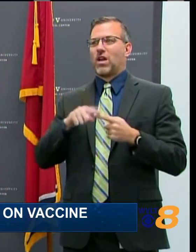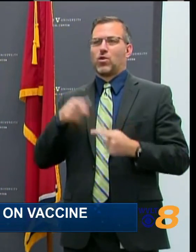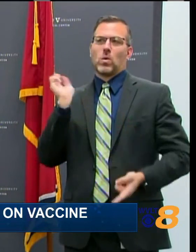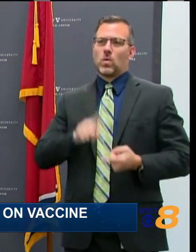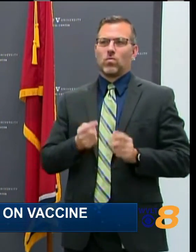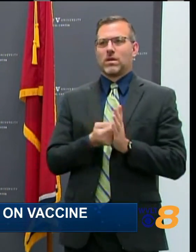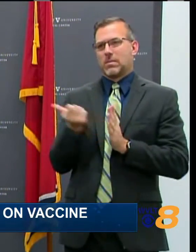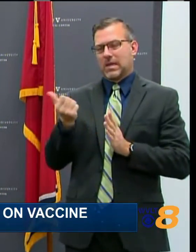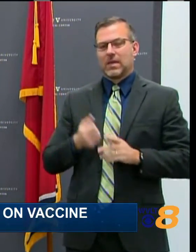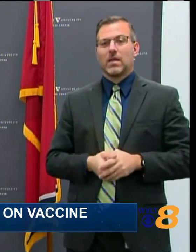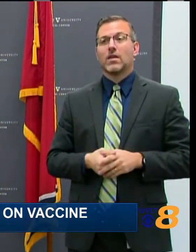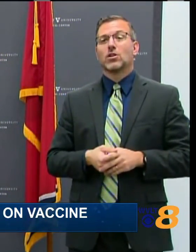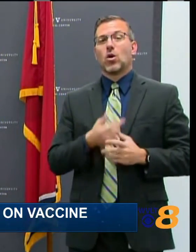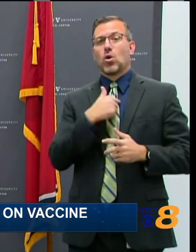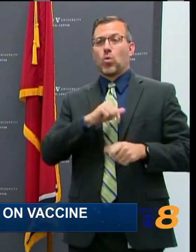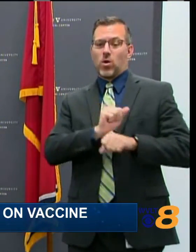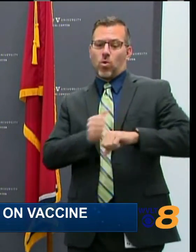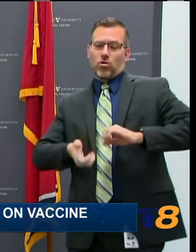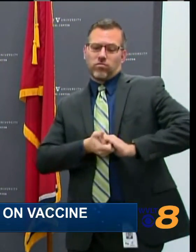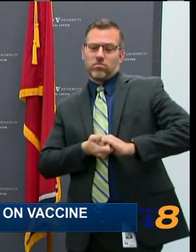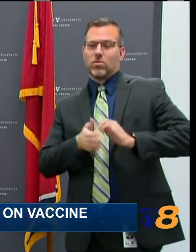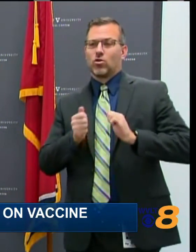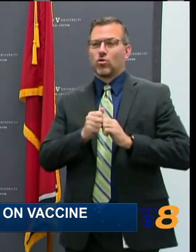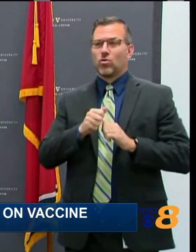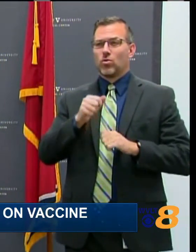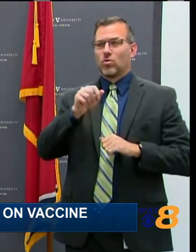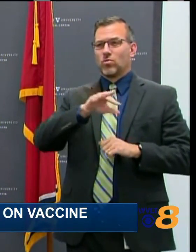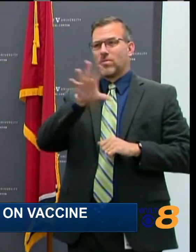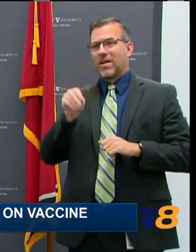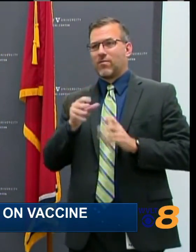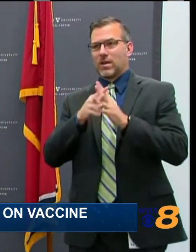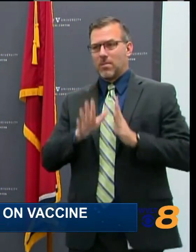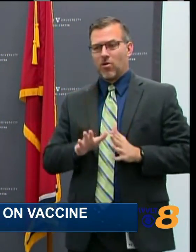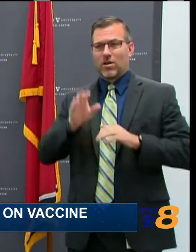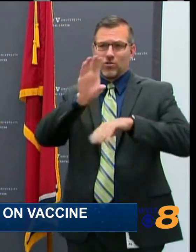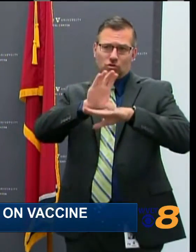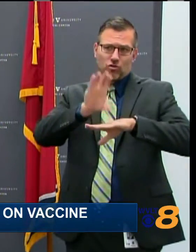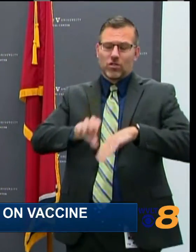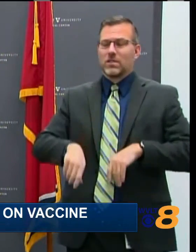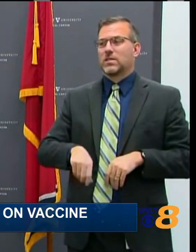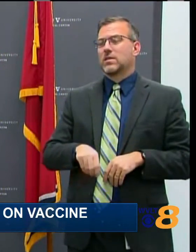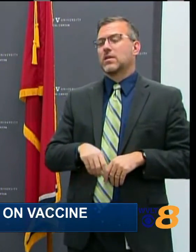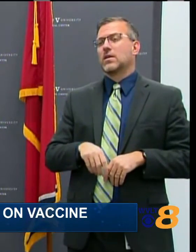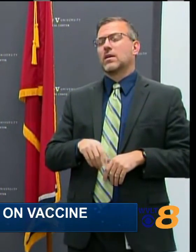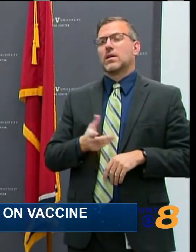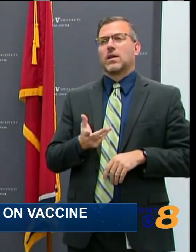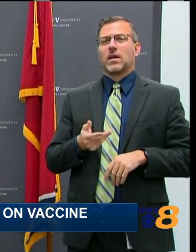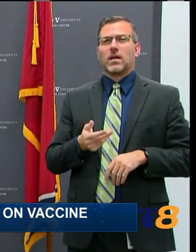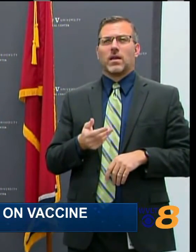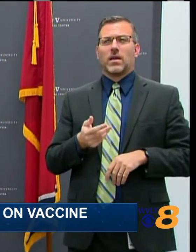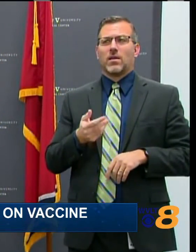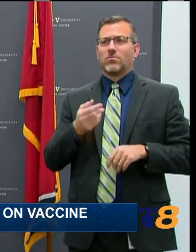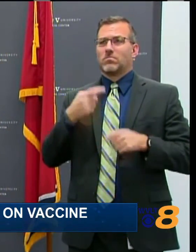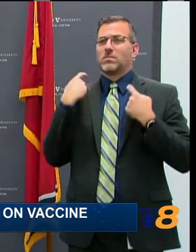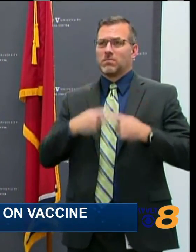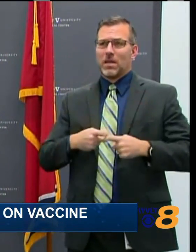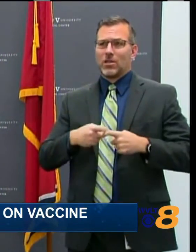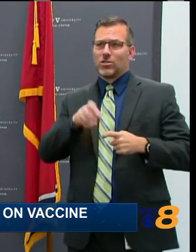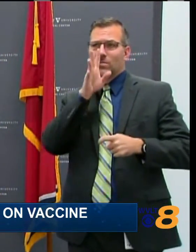community outreach to African American churches, to Hispanic churches. We used public messaging through Spanish-speaking